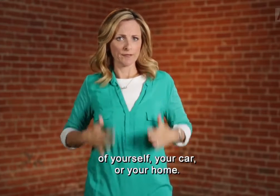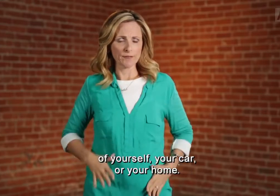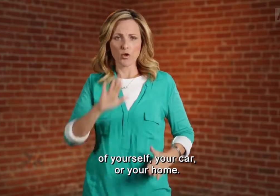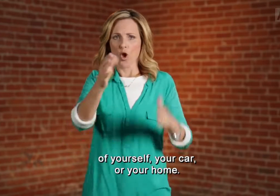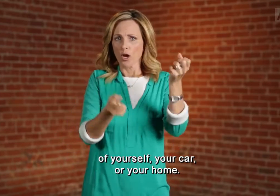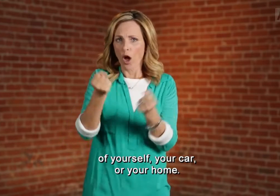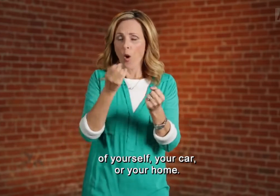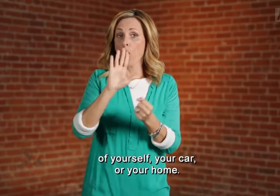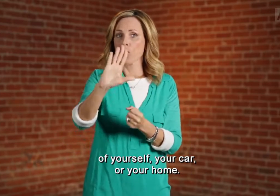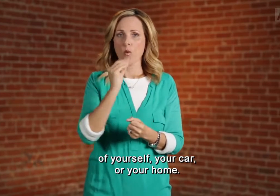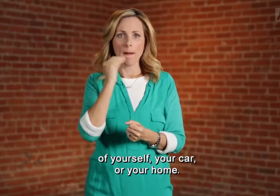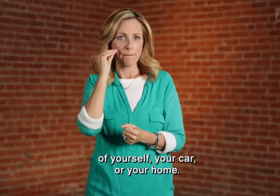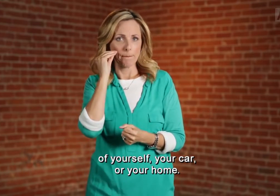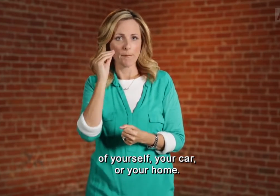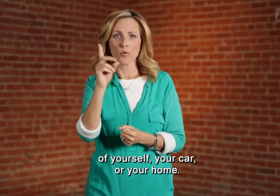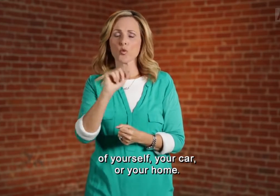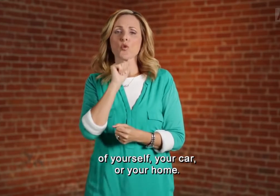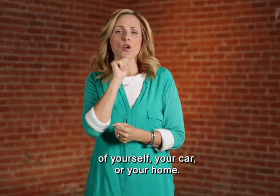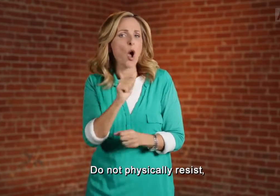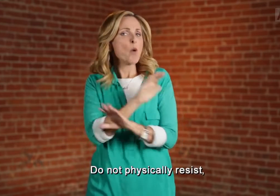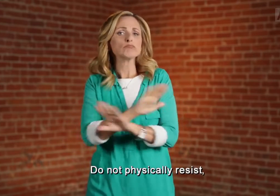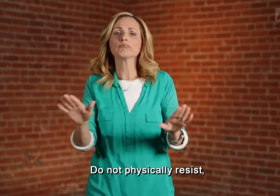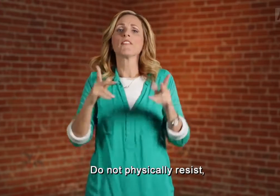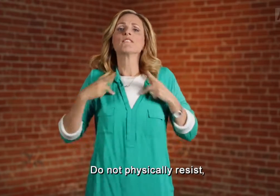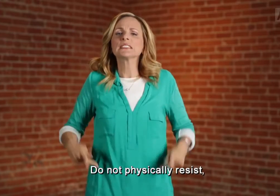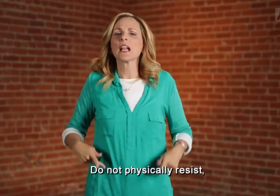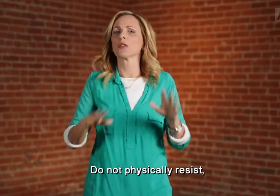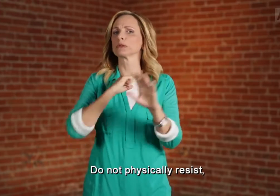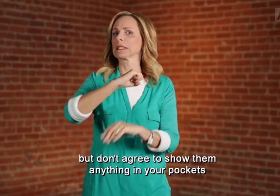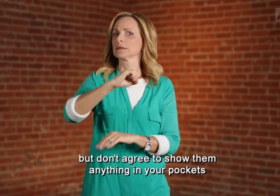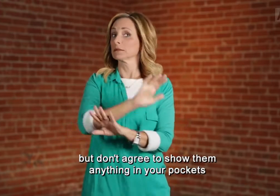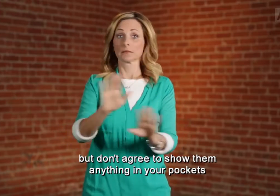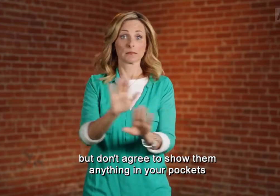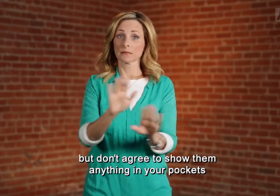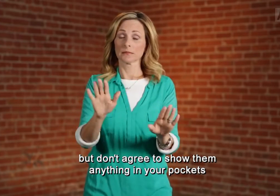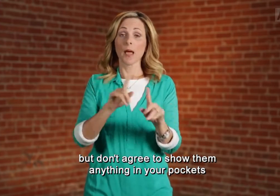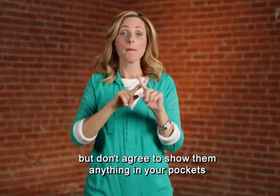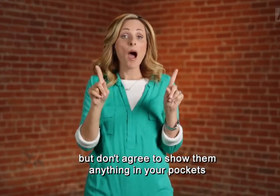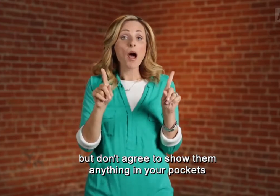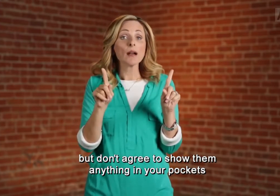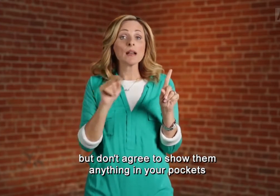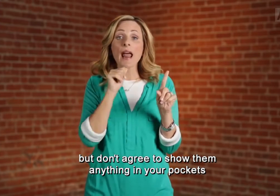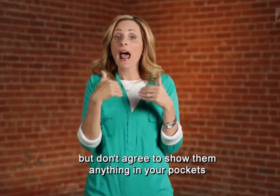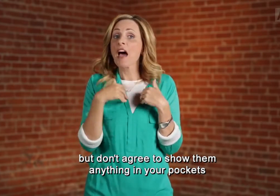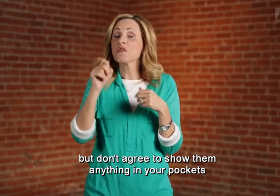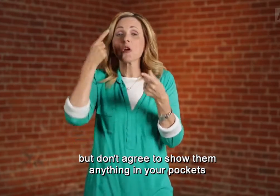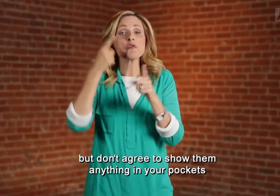of yourself, your car, or your home. Do not physically resist, but don't agree to show them anything in your